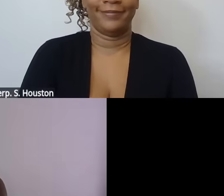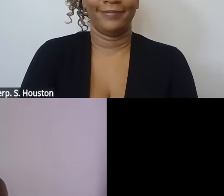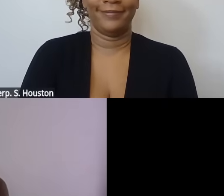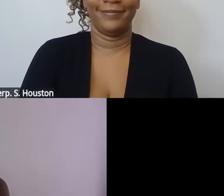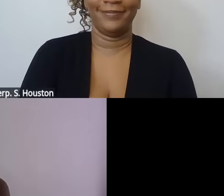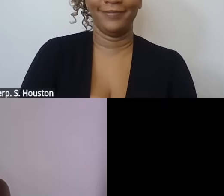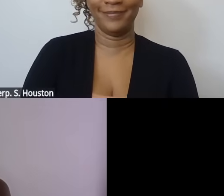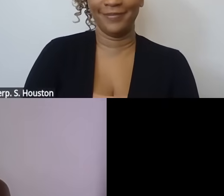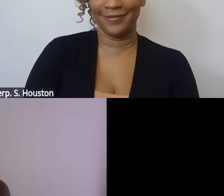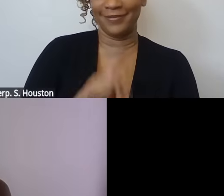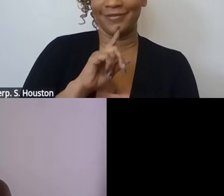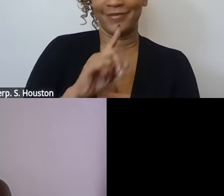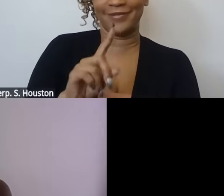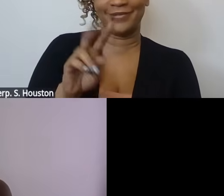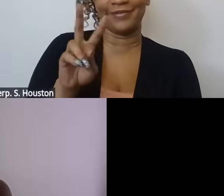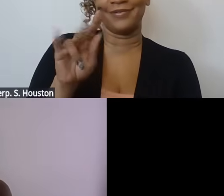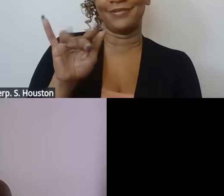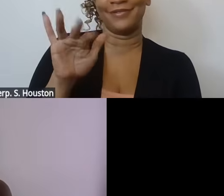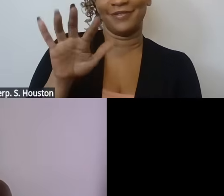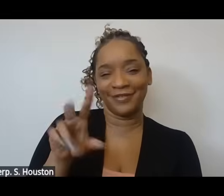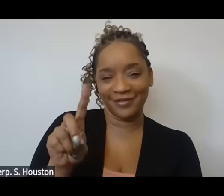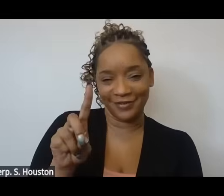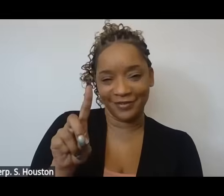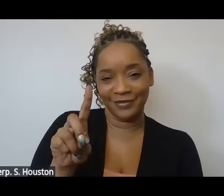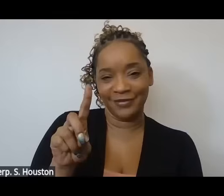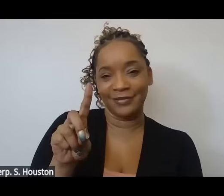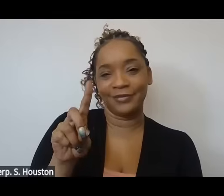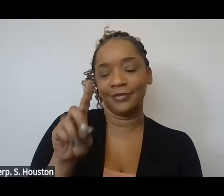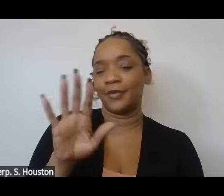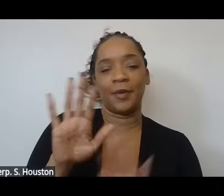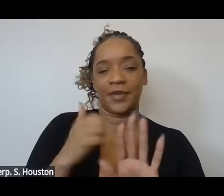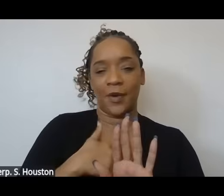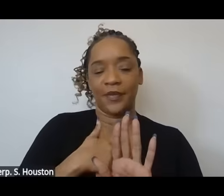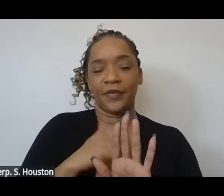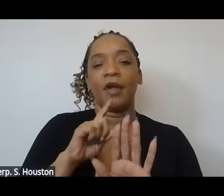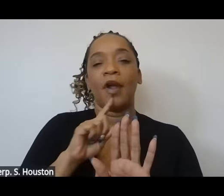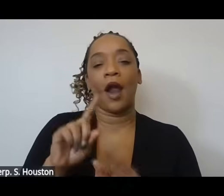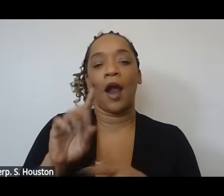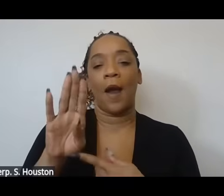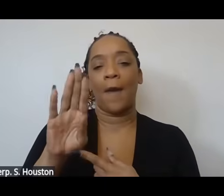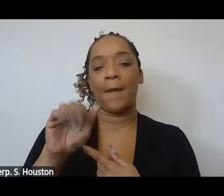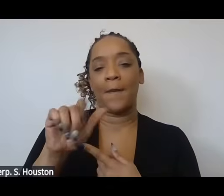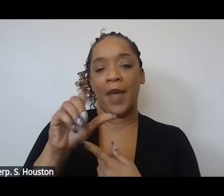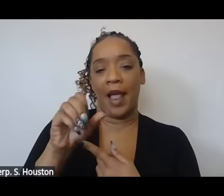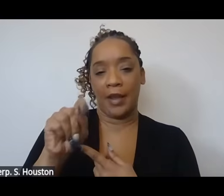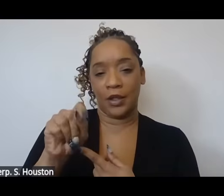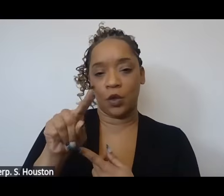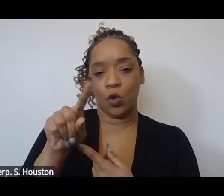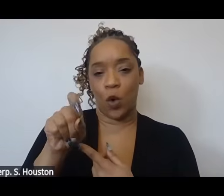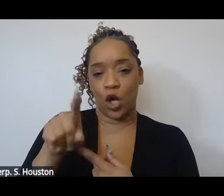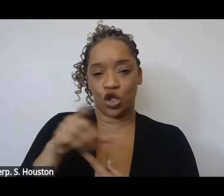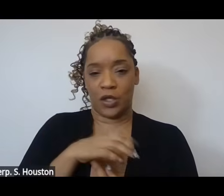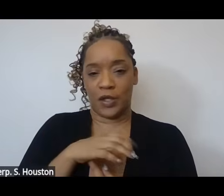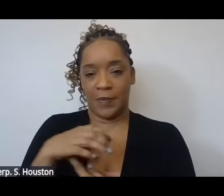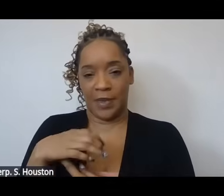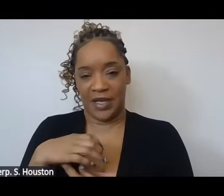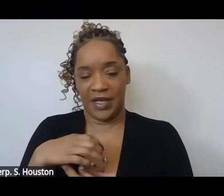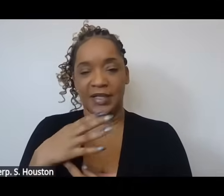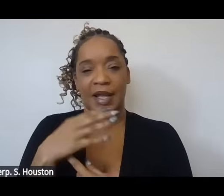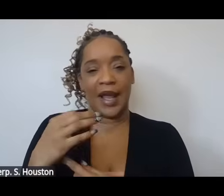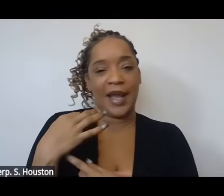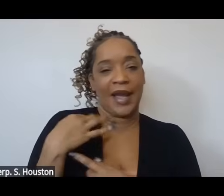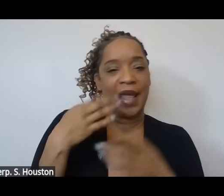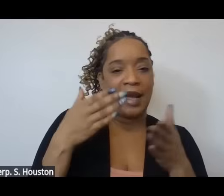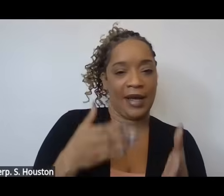and candidates have the ability, they don't have the QVF, but they can look carefully at their